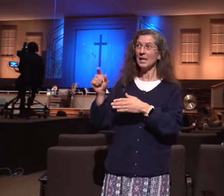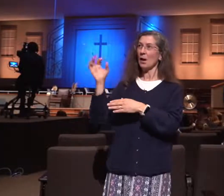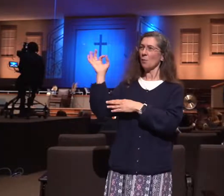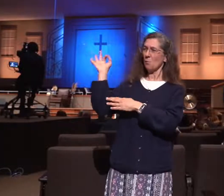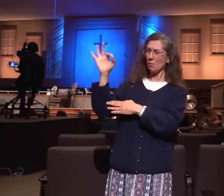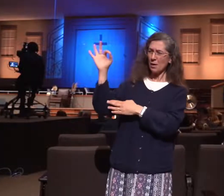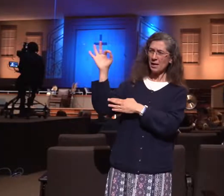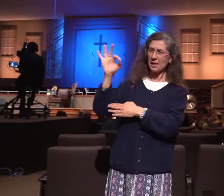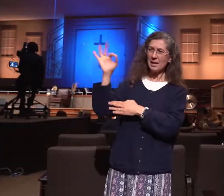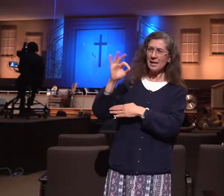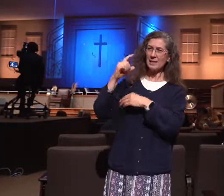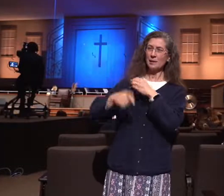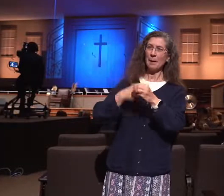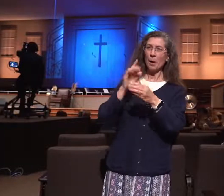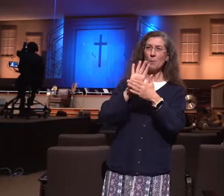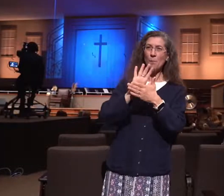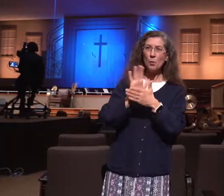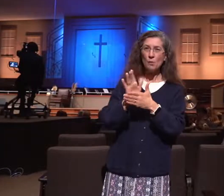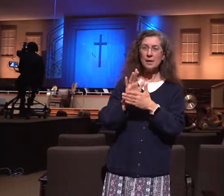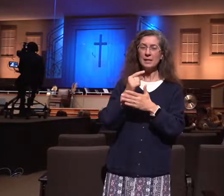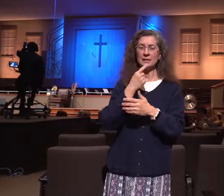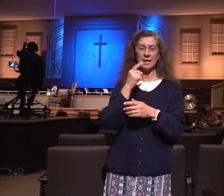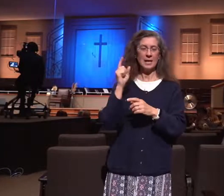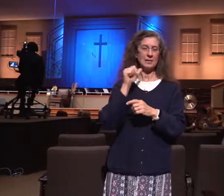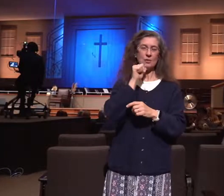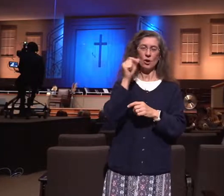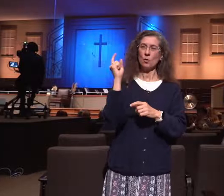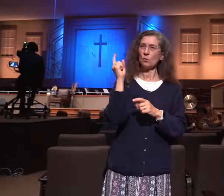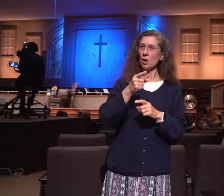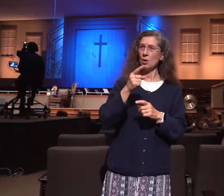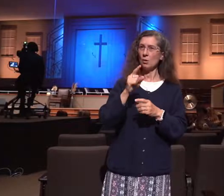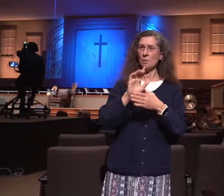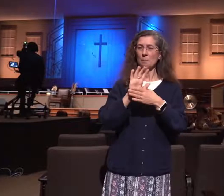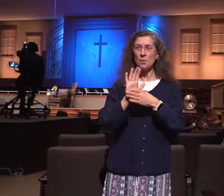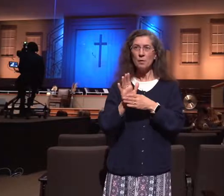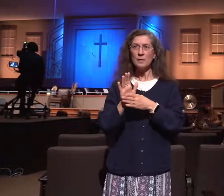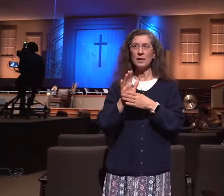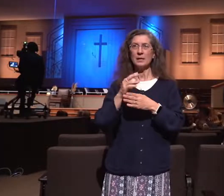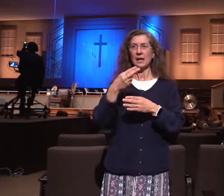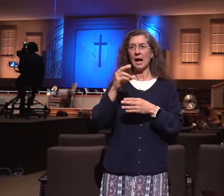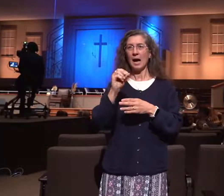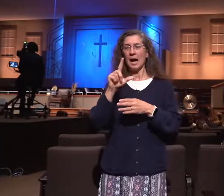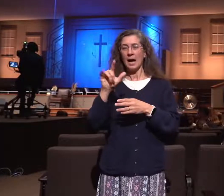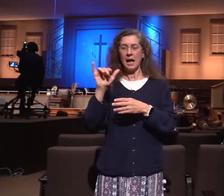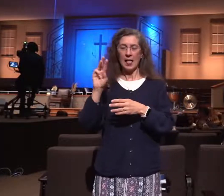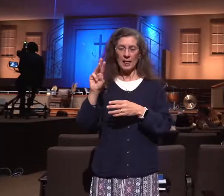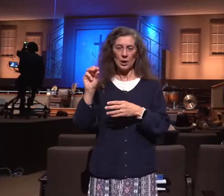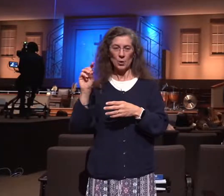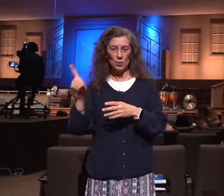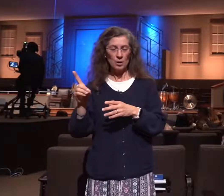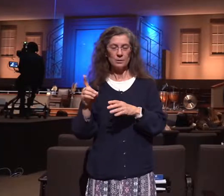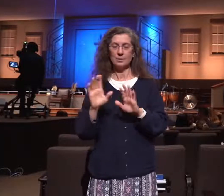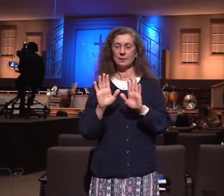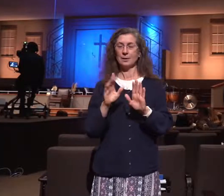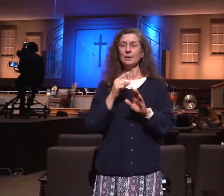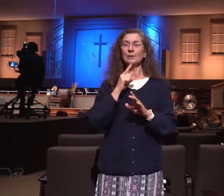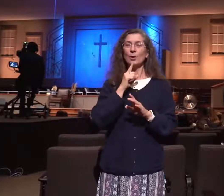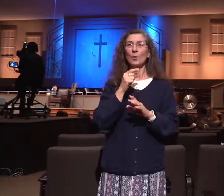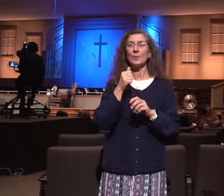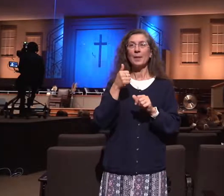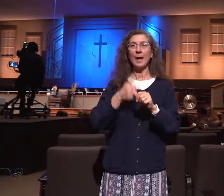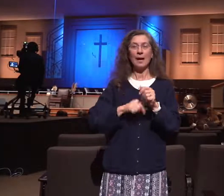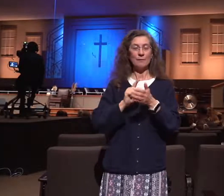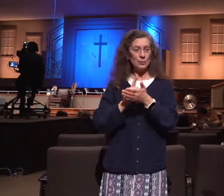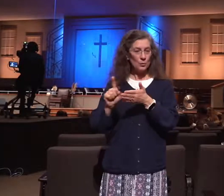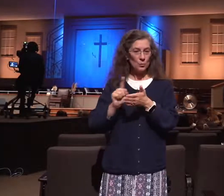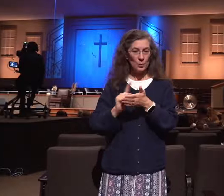the Hollywood, and if you go to movies and pay your money, you know. And so just about every week,